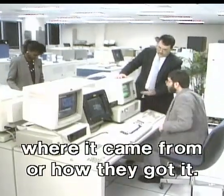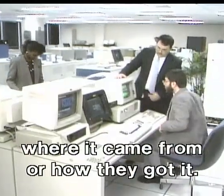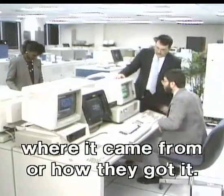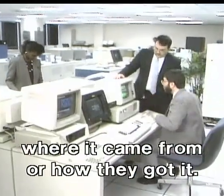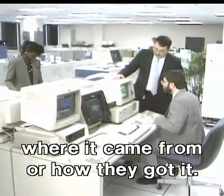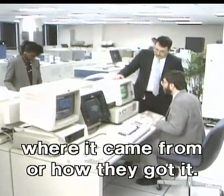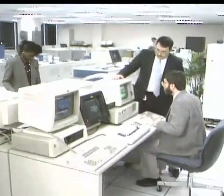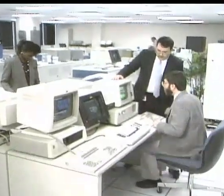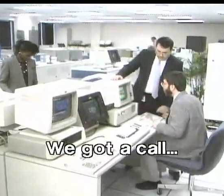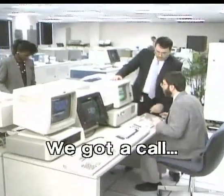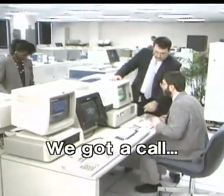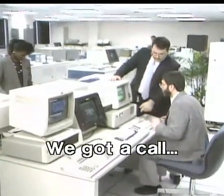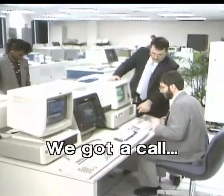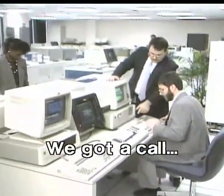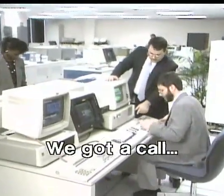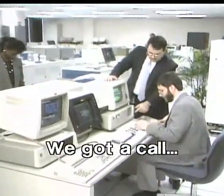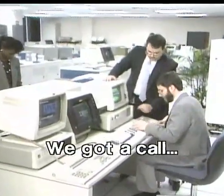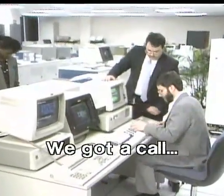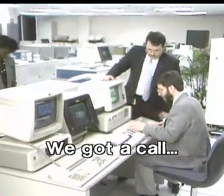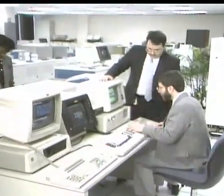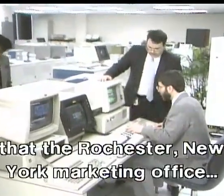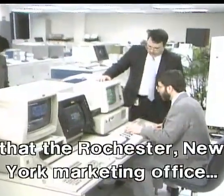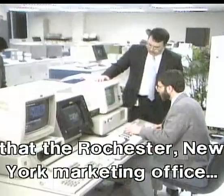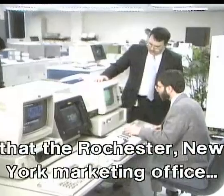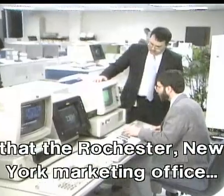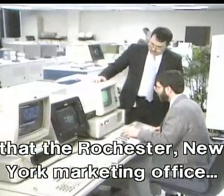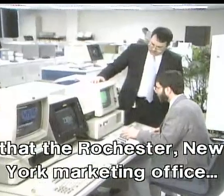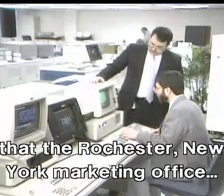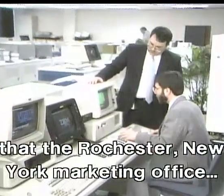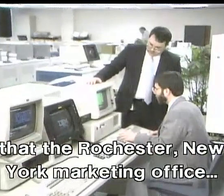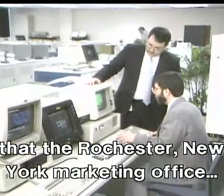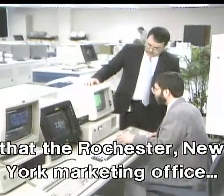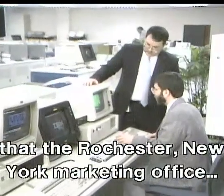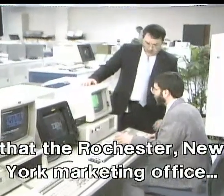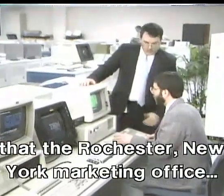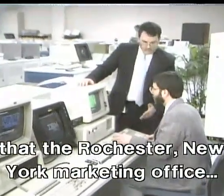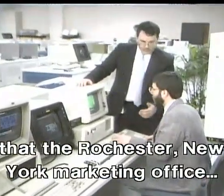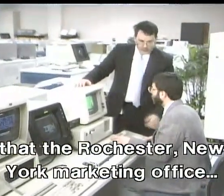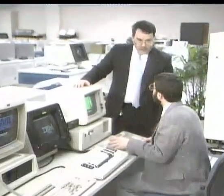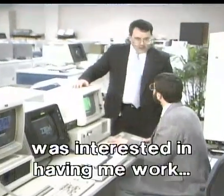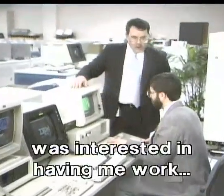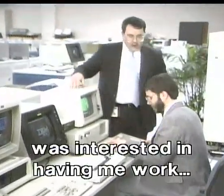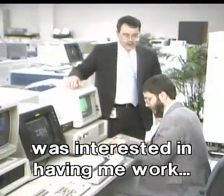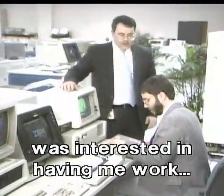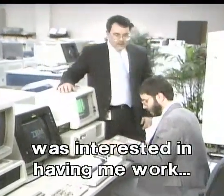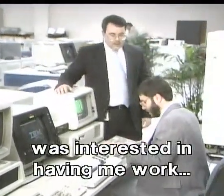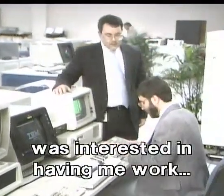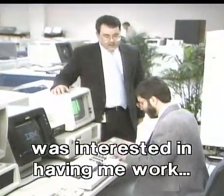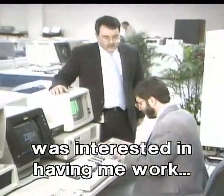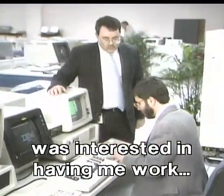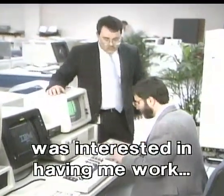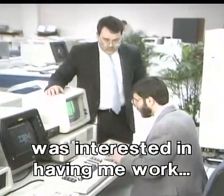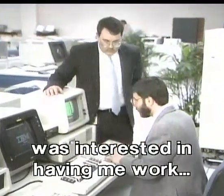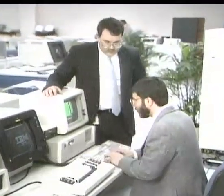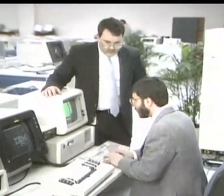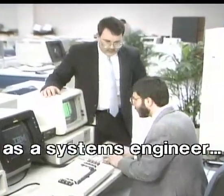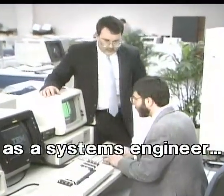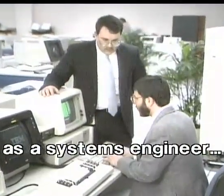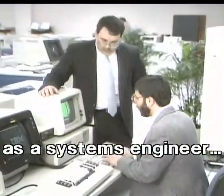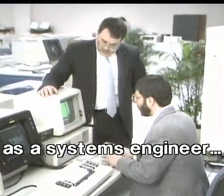York, marketing office, was interested in having me work as a system engineer, and was wondering if I would have been interested. I